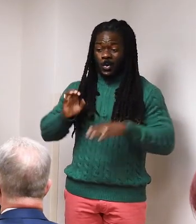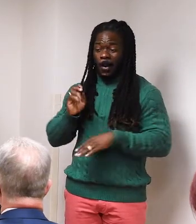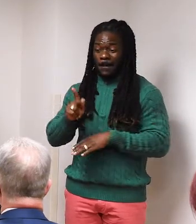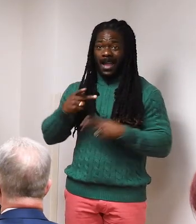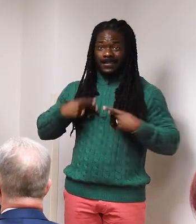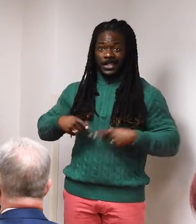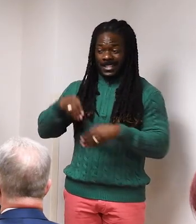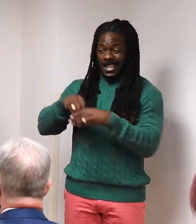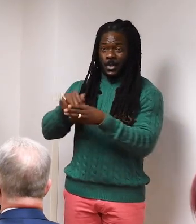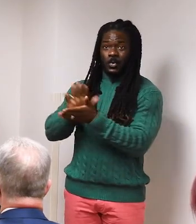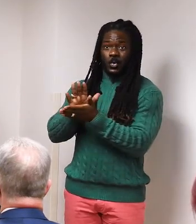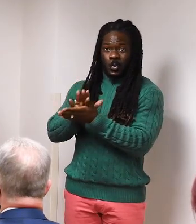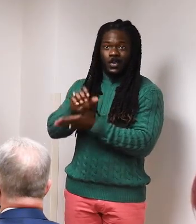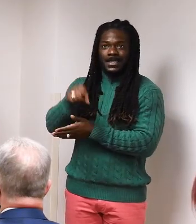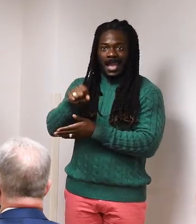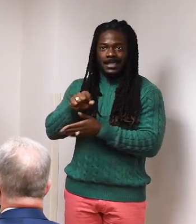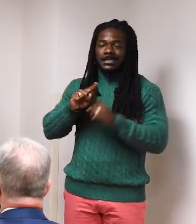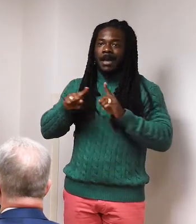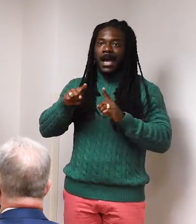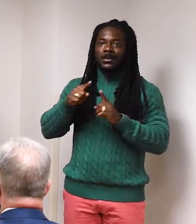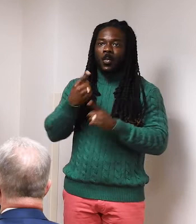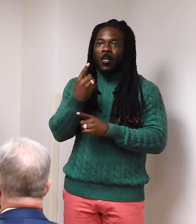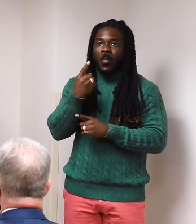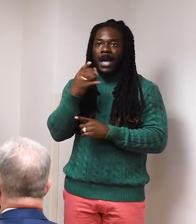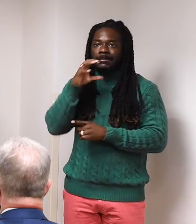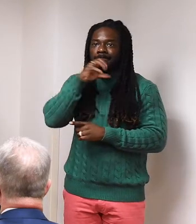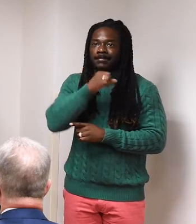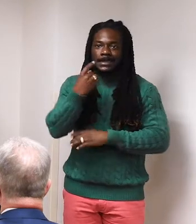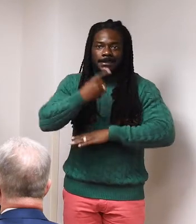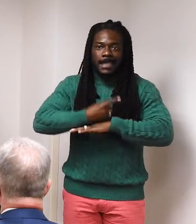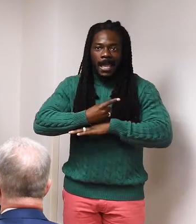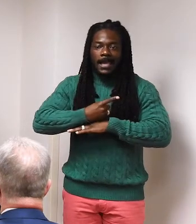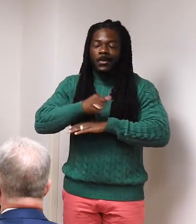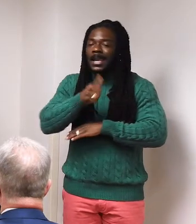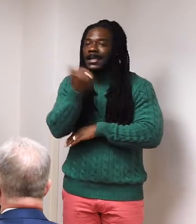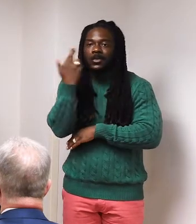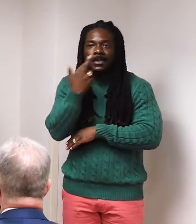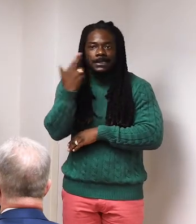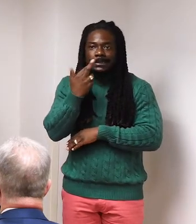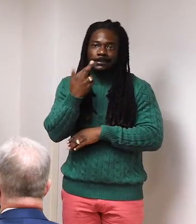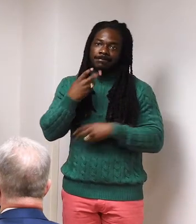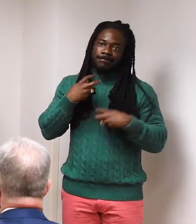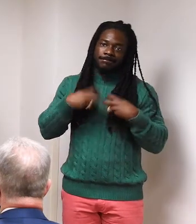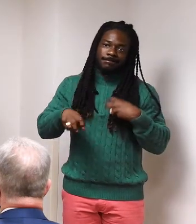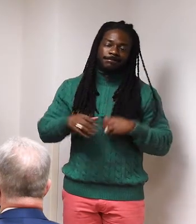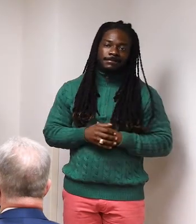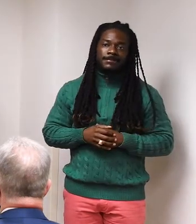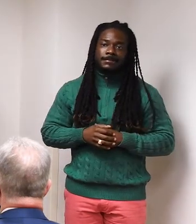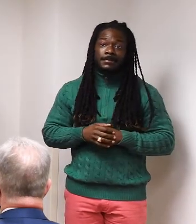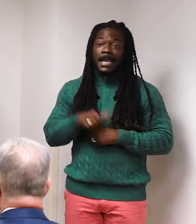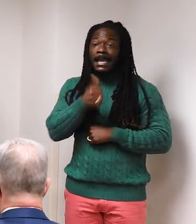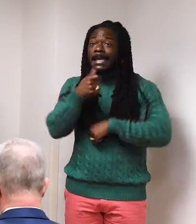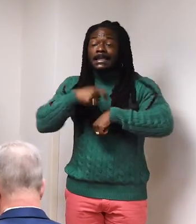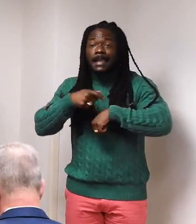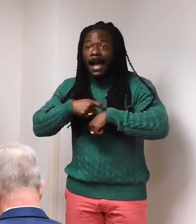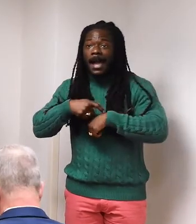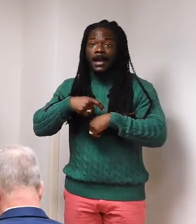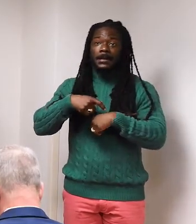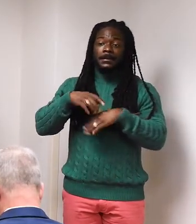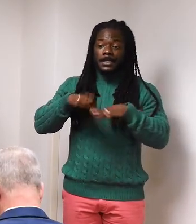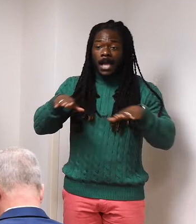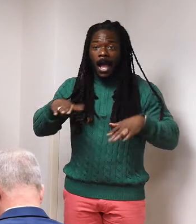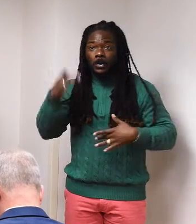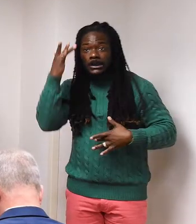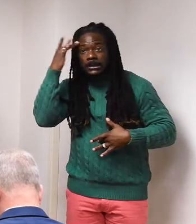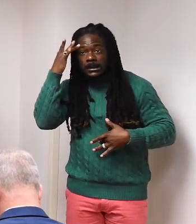school, any lost day for any reason is a hardship. Anytime a child is sick from